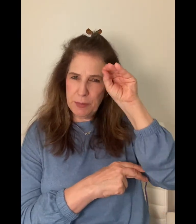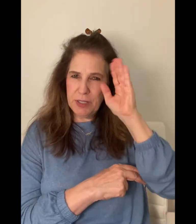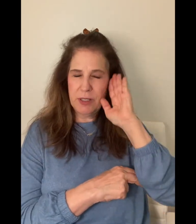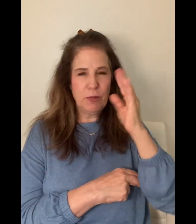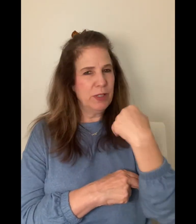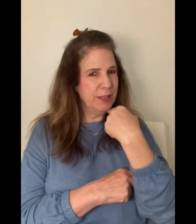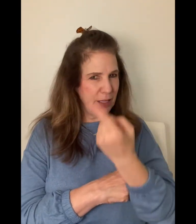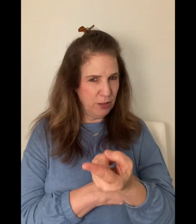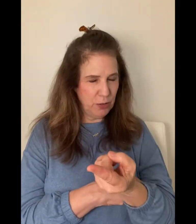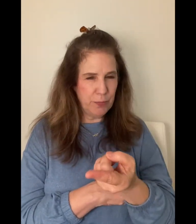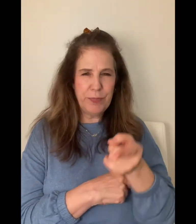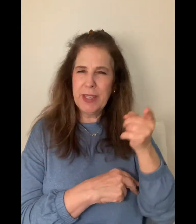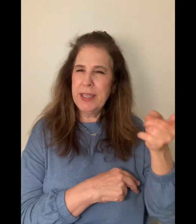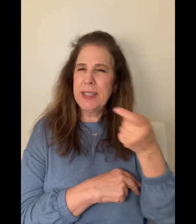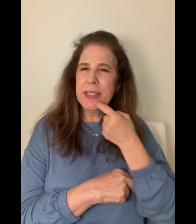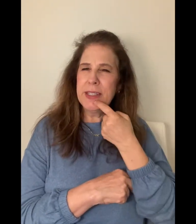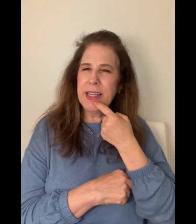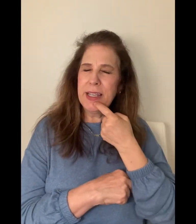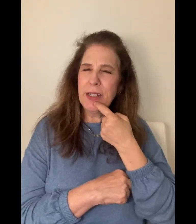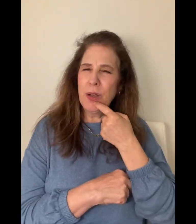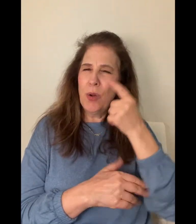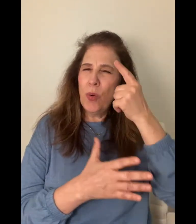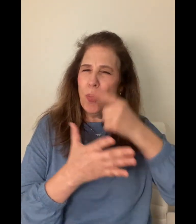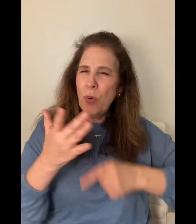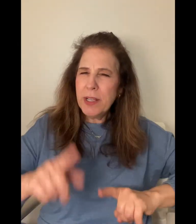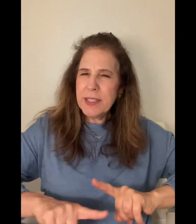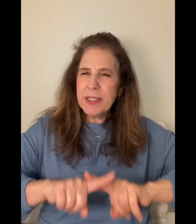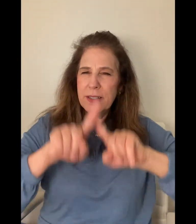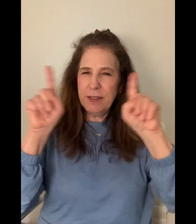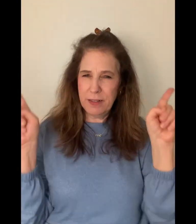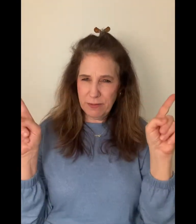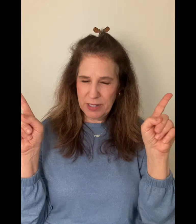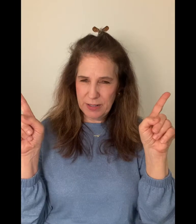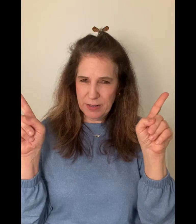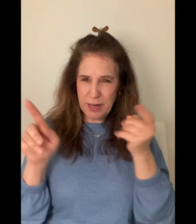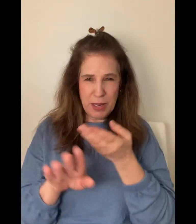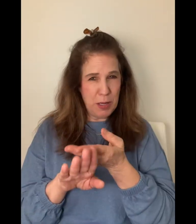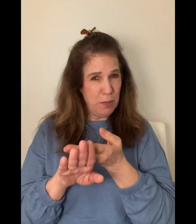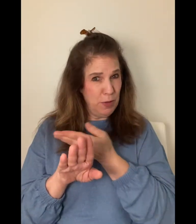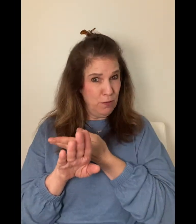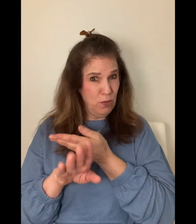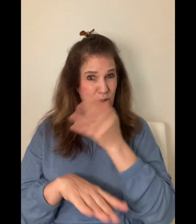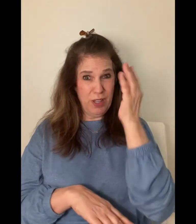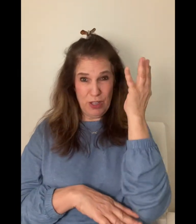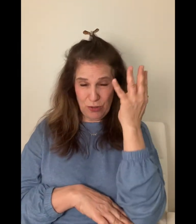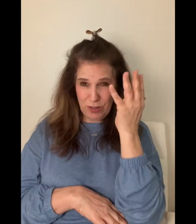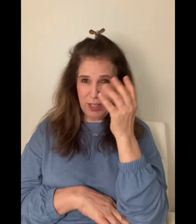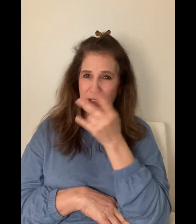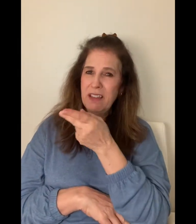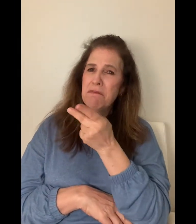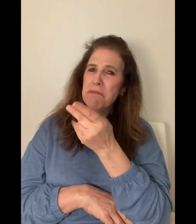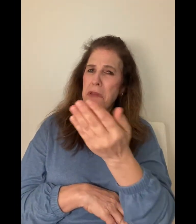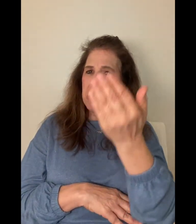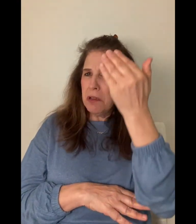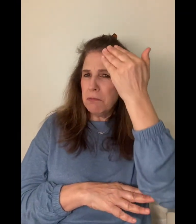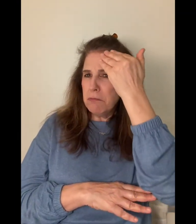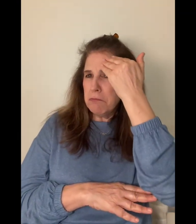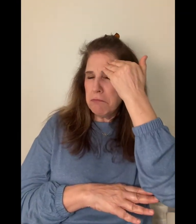It wasn't really good and bad. It was really just true and false. Even